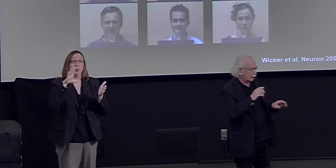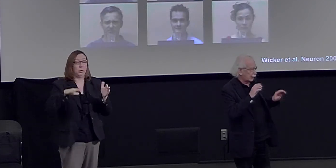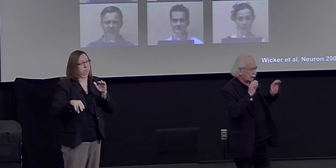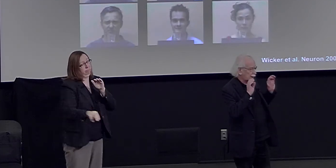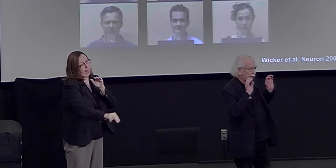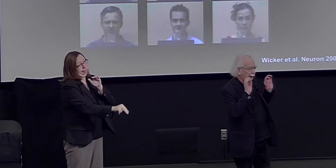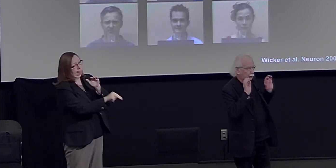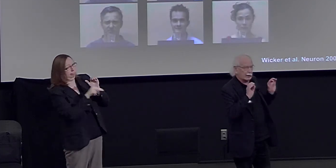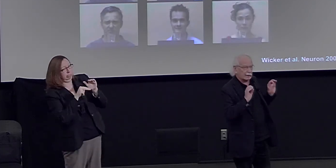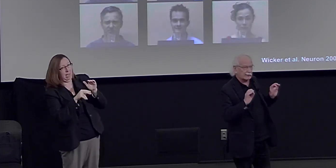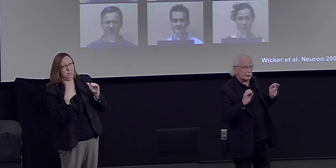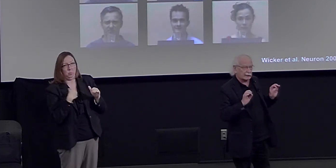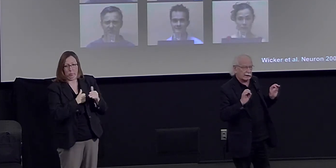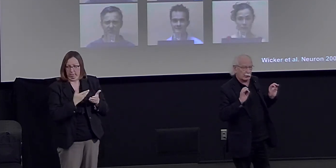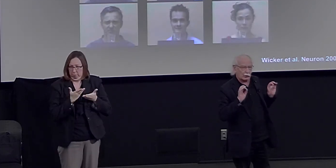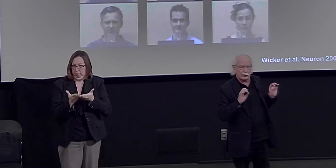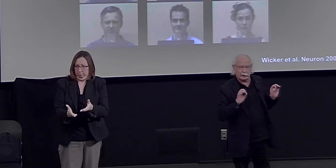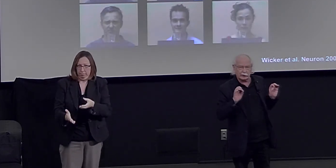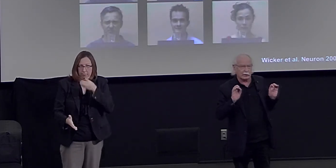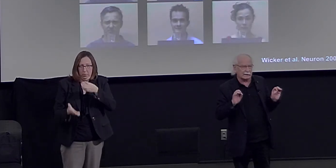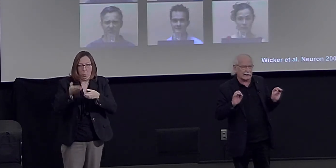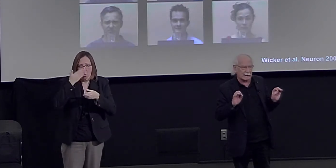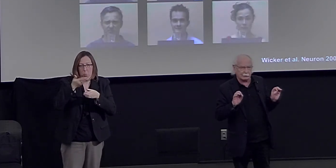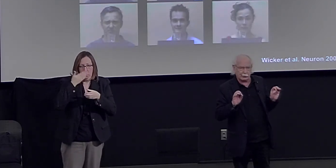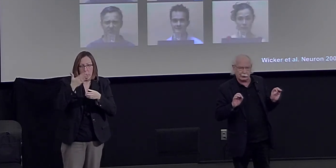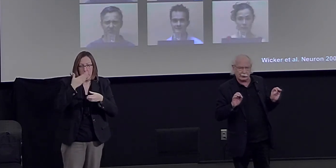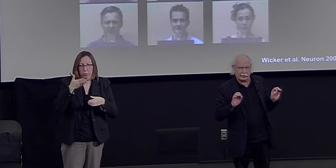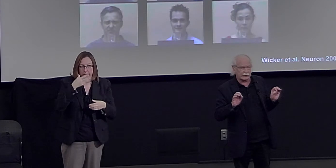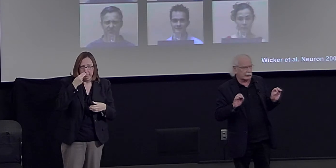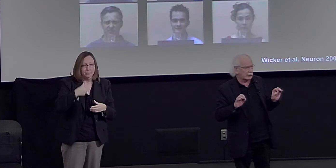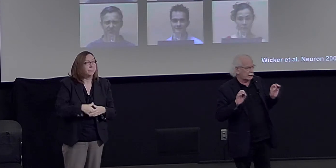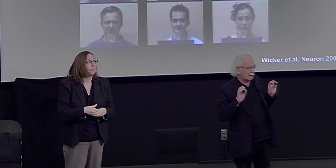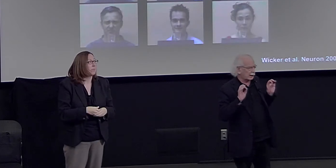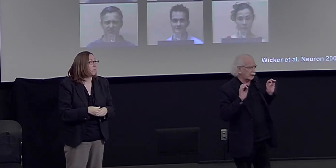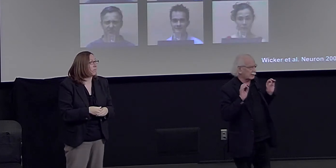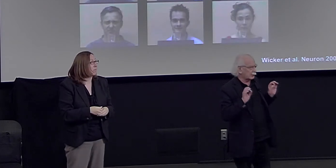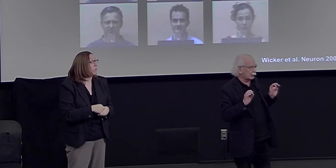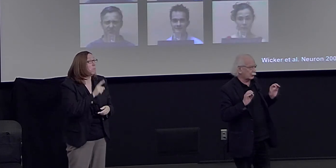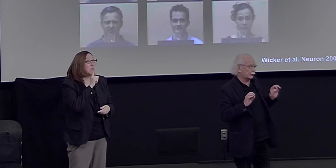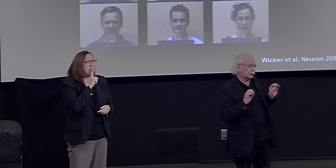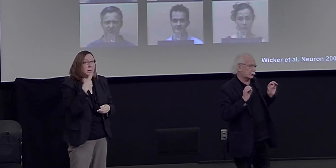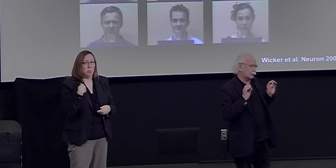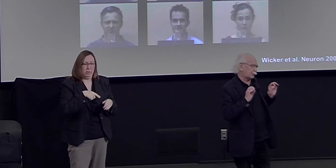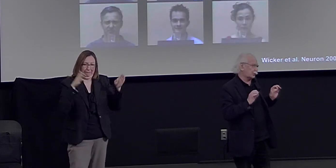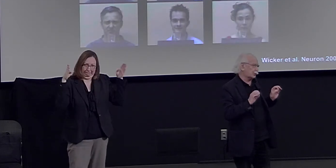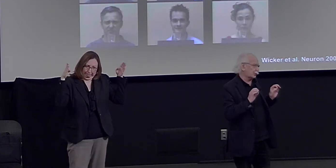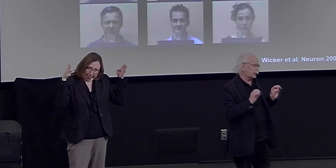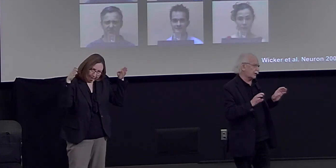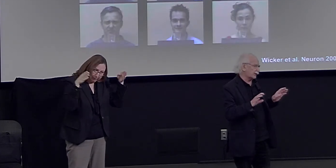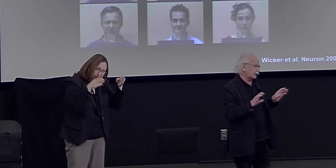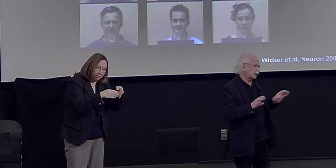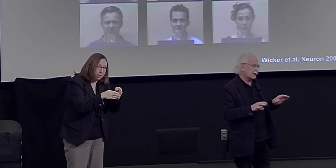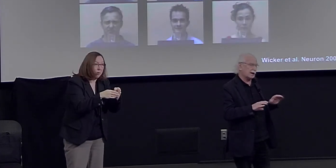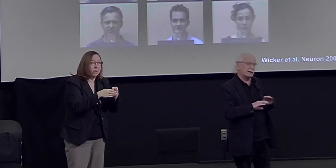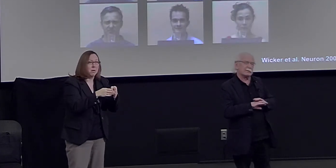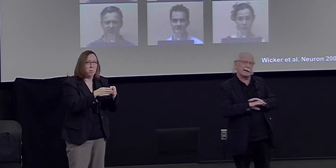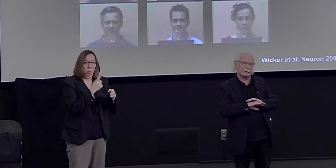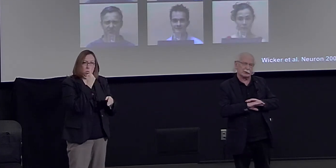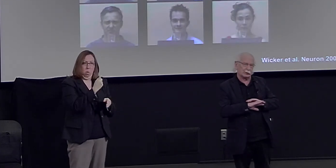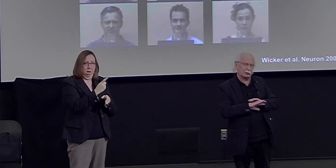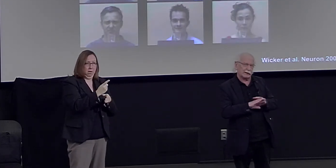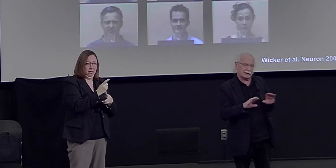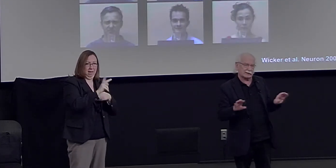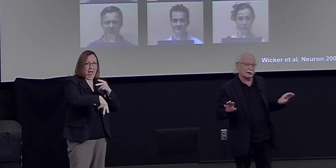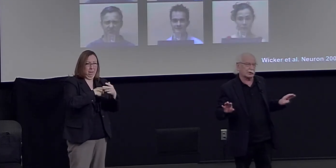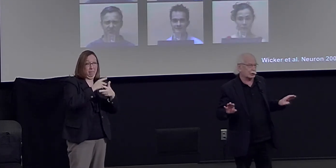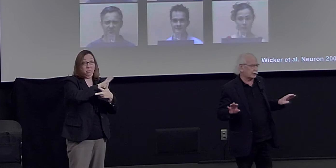nose. We are interested now only in one type of odorants, and those which produce disgust. And the best